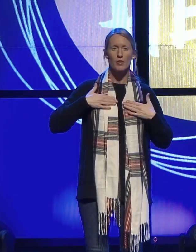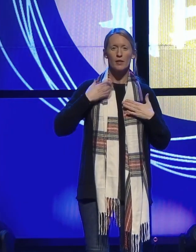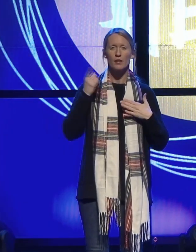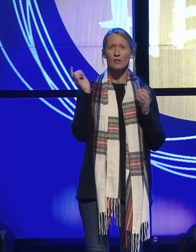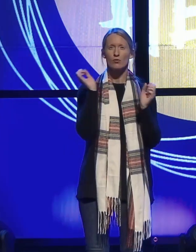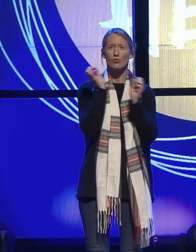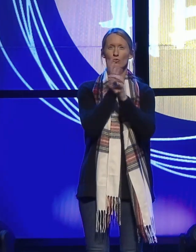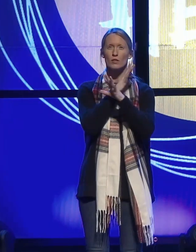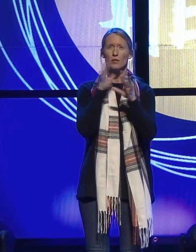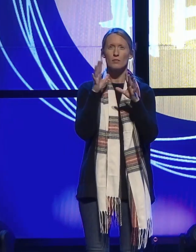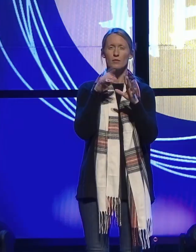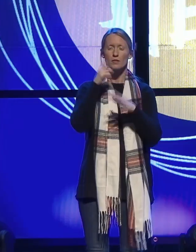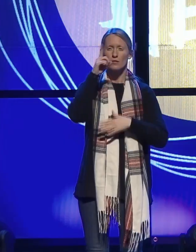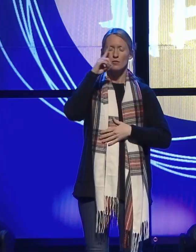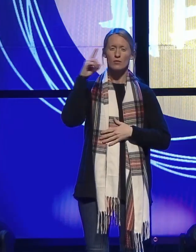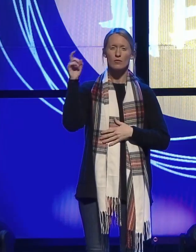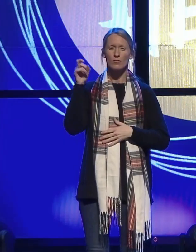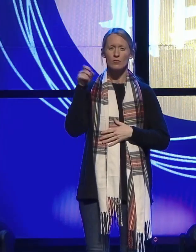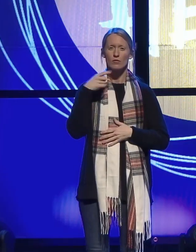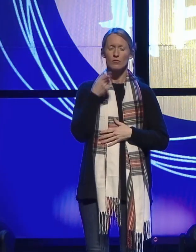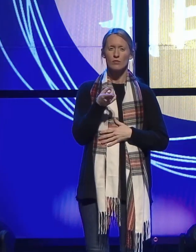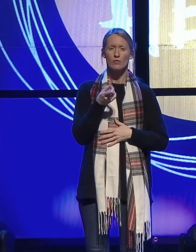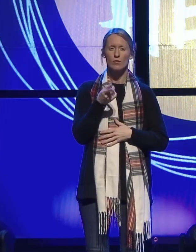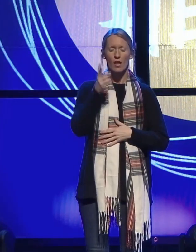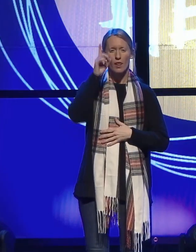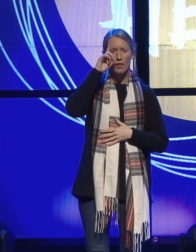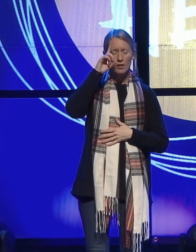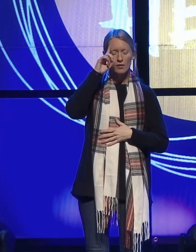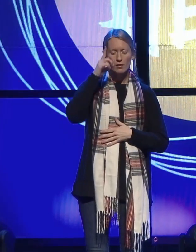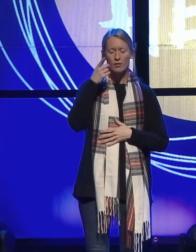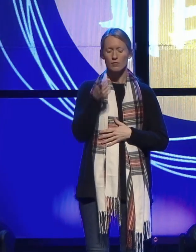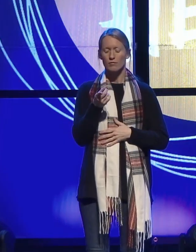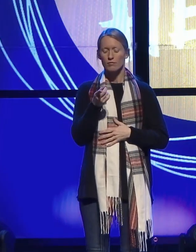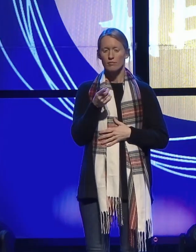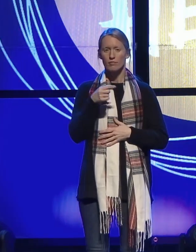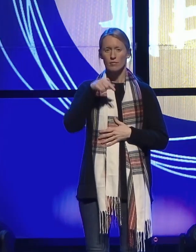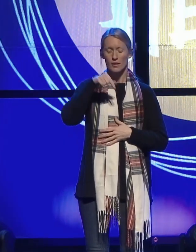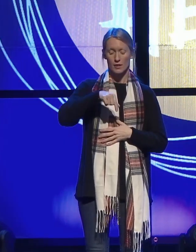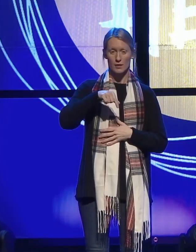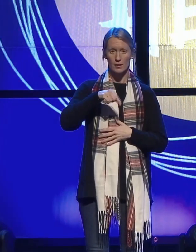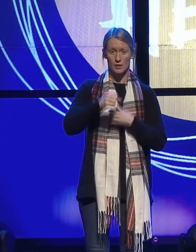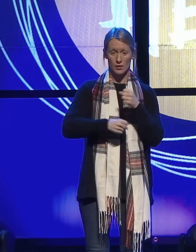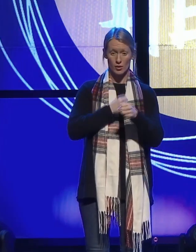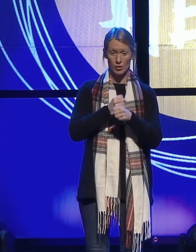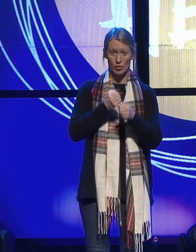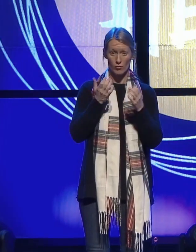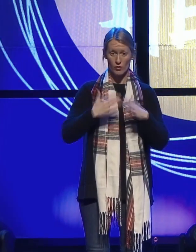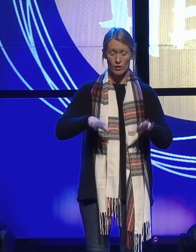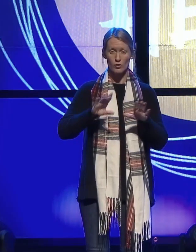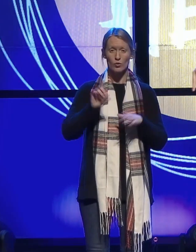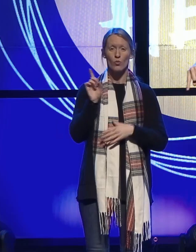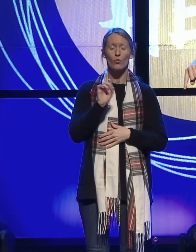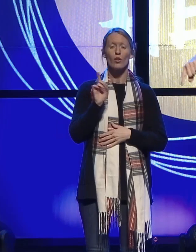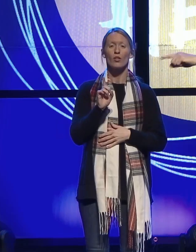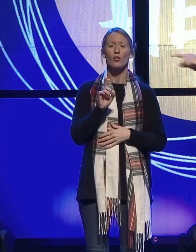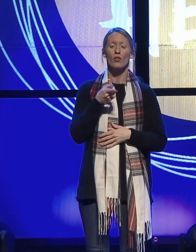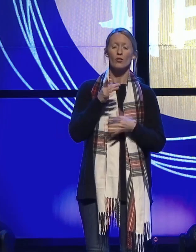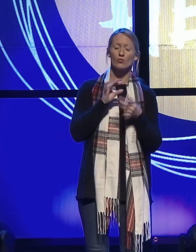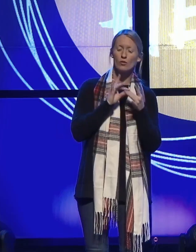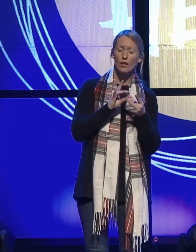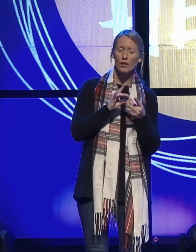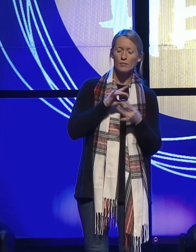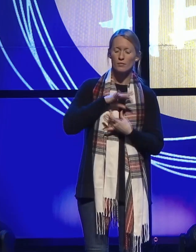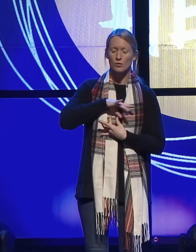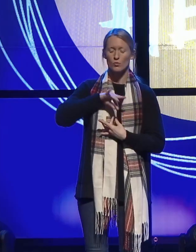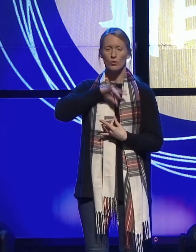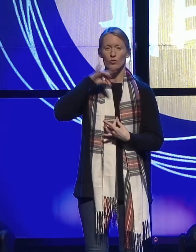never really thought. Articulate that, right? Think about, where do I want to be at the end of this year in this relationship? Where do I want to be at the end of this year in my spirituality?